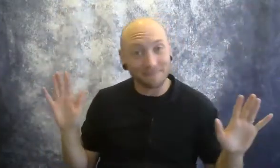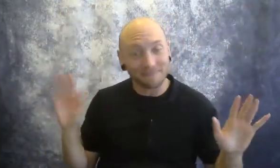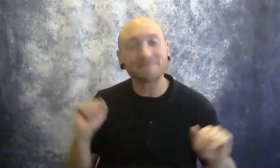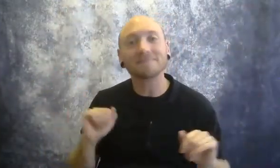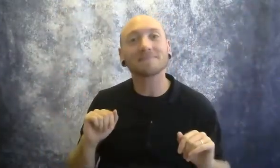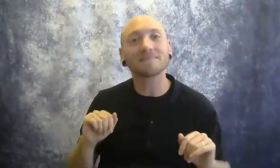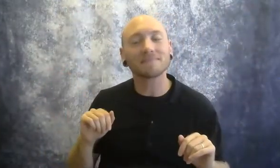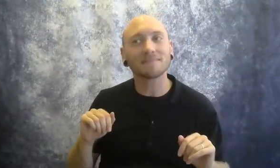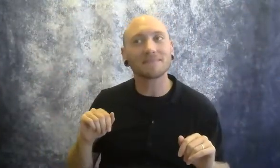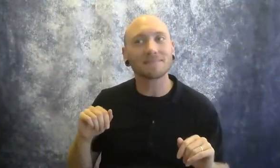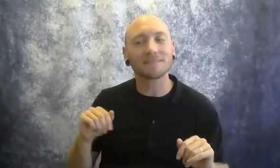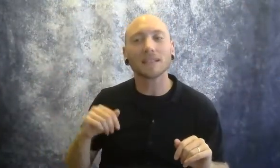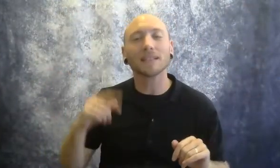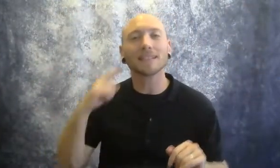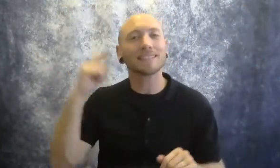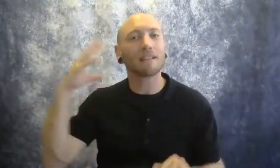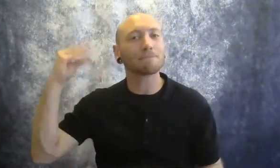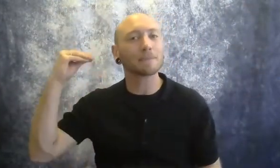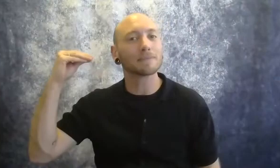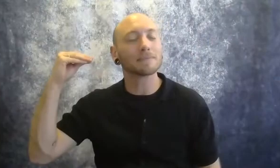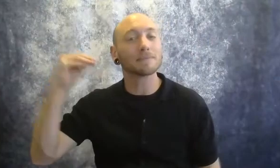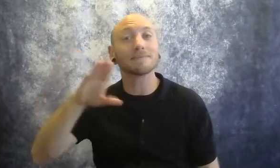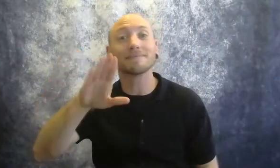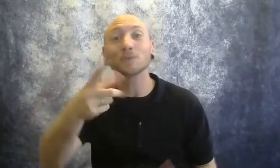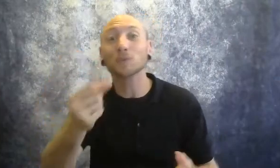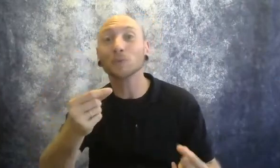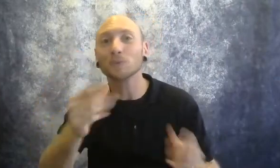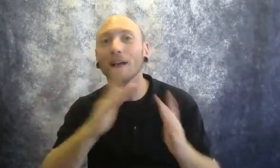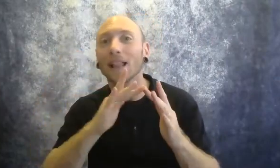is. So, but the voice says, try the internet.